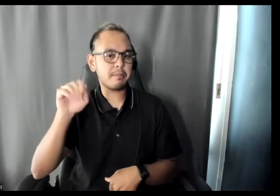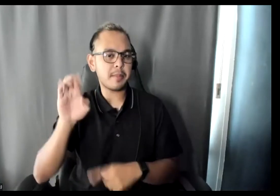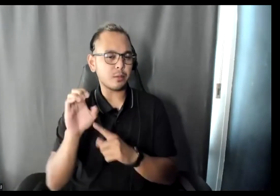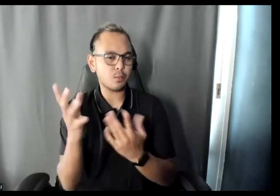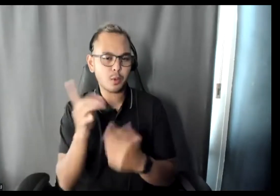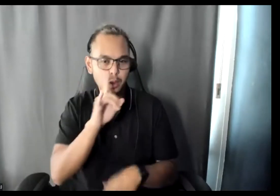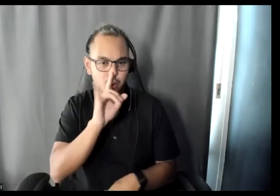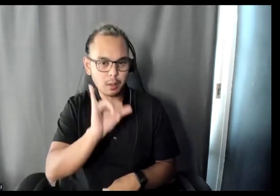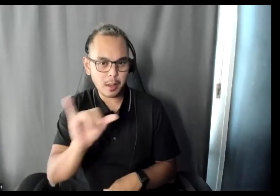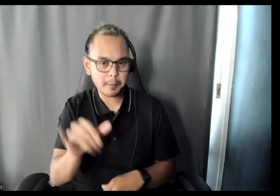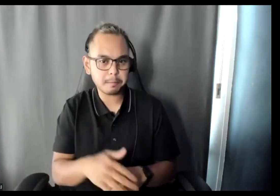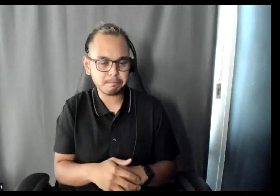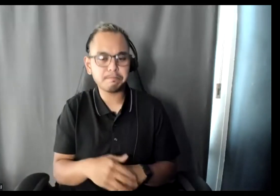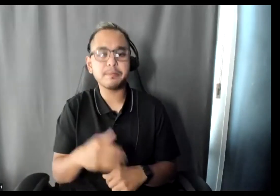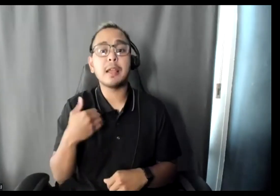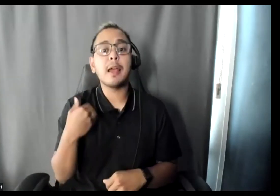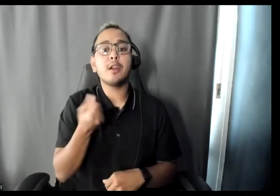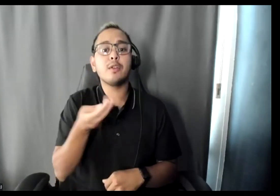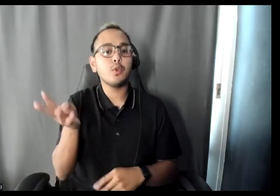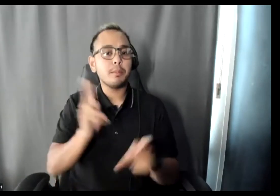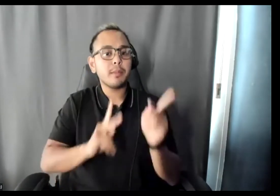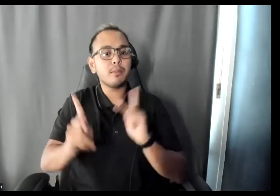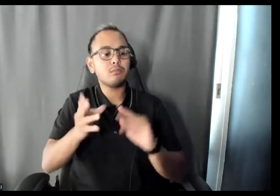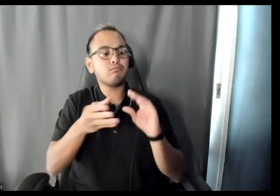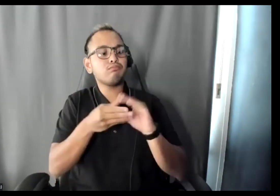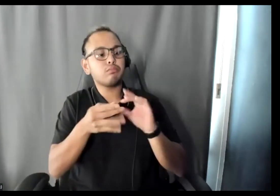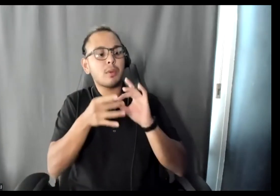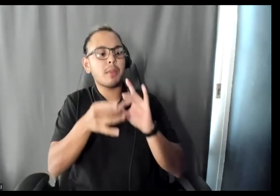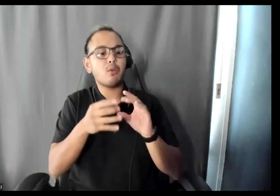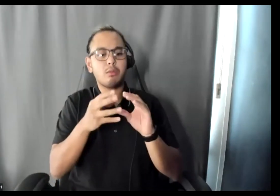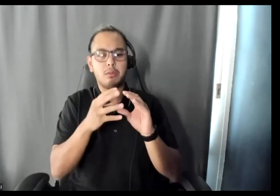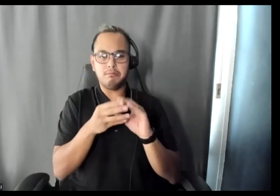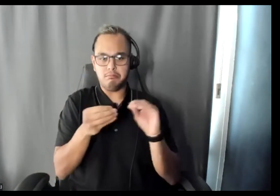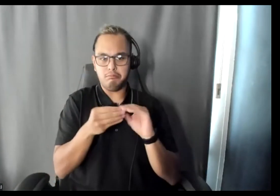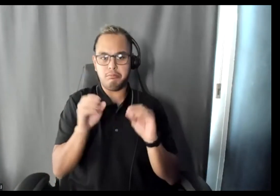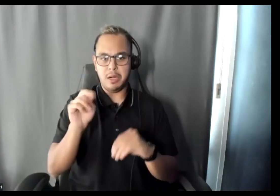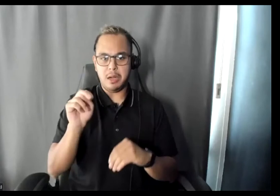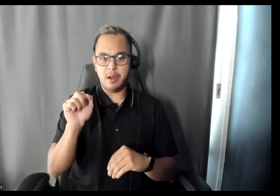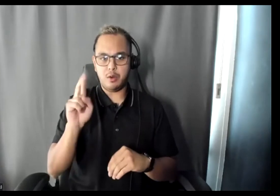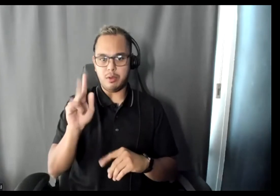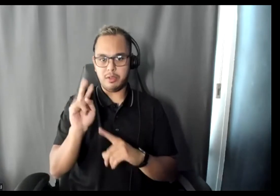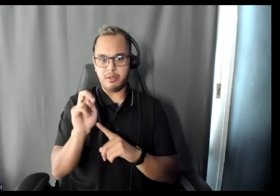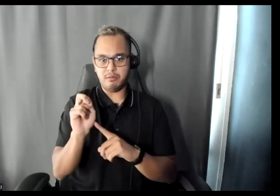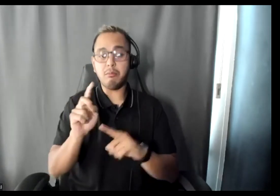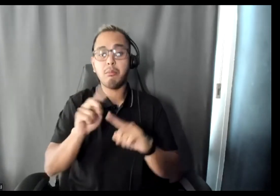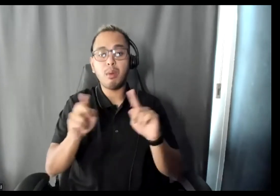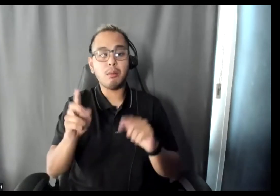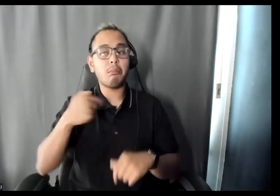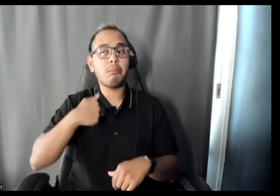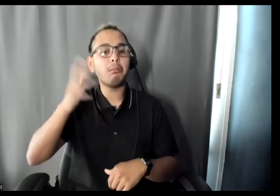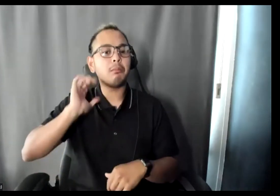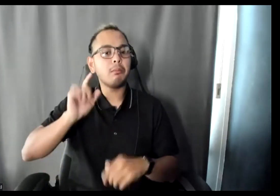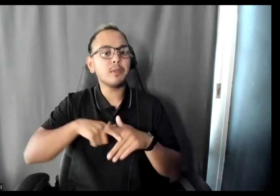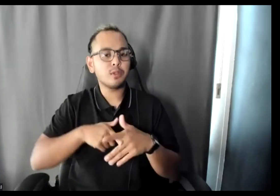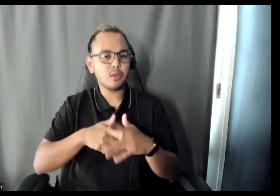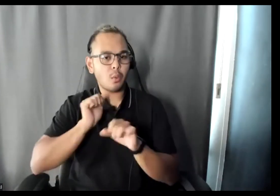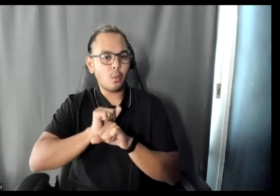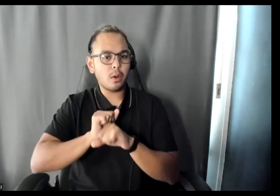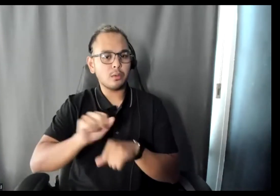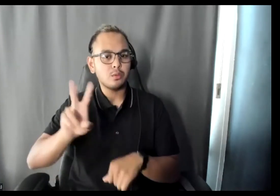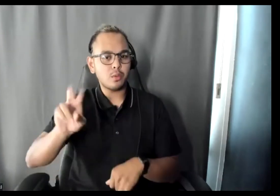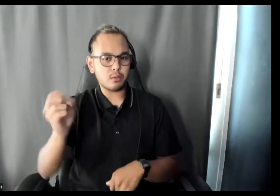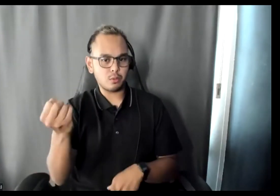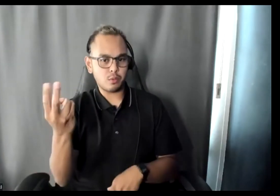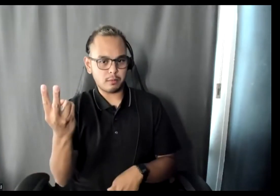We've had a couple speakers today just talk about narrative, but I want to tell you that when I first started this work around 2012, talking